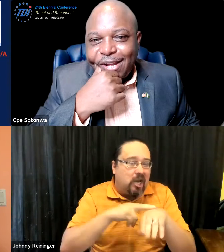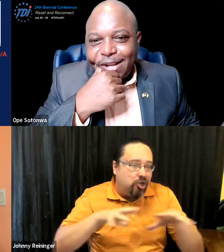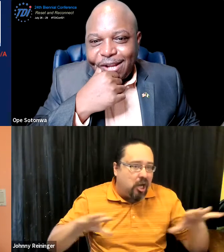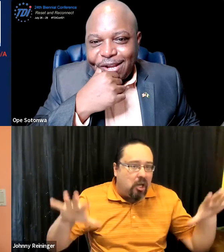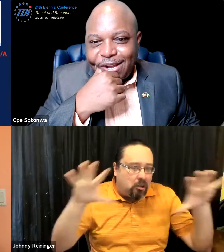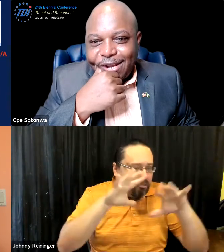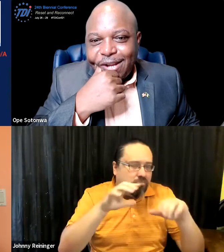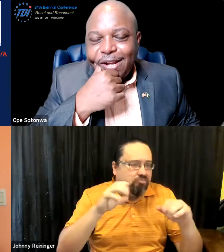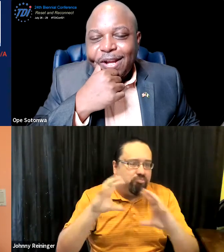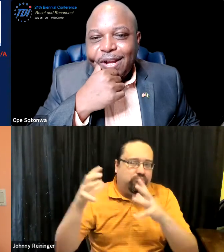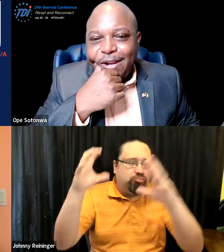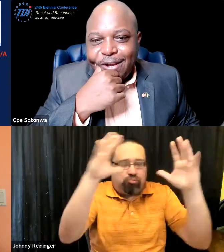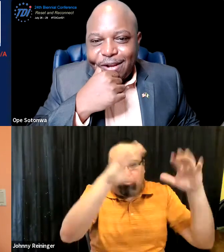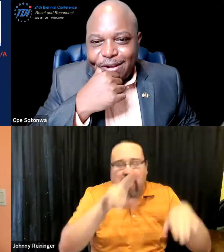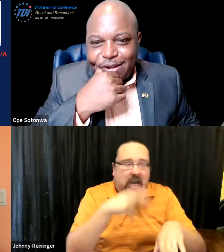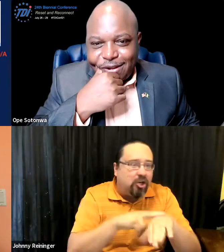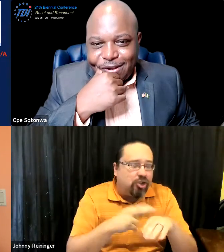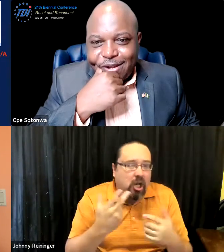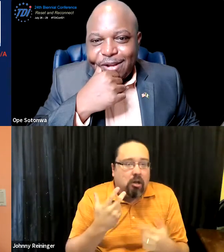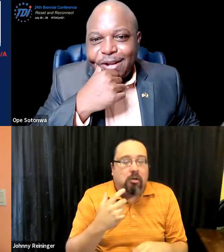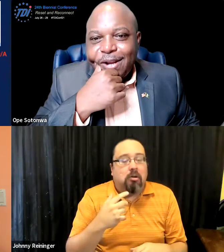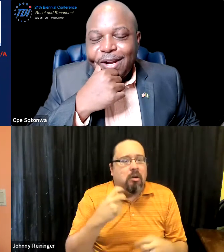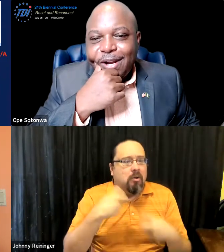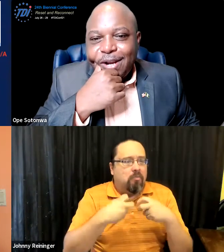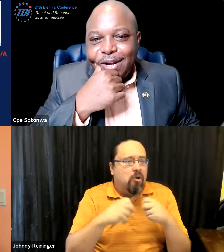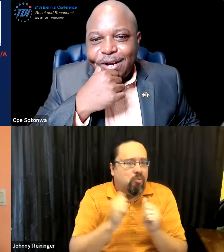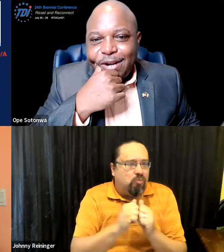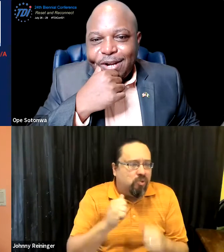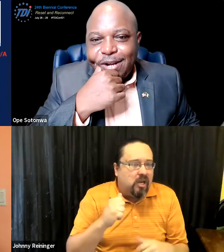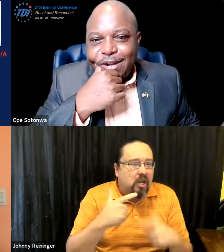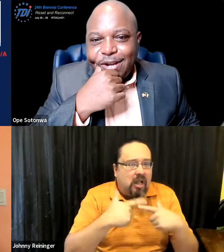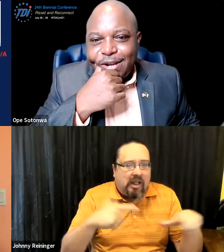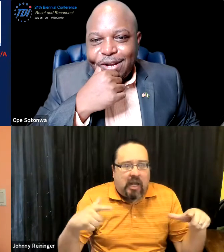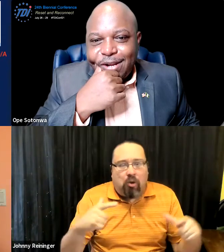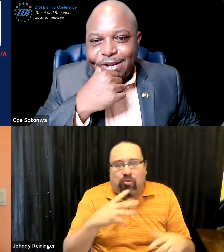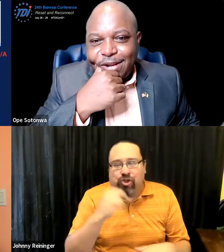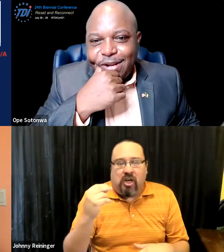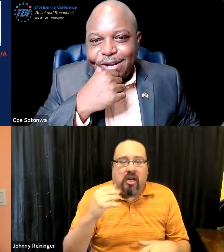you know that VRS right now, of course, is nationwide. And